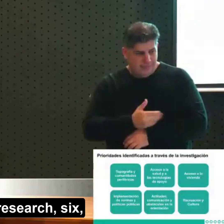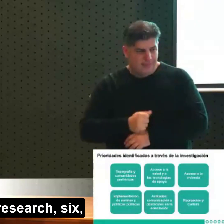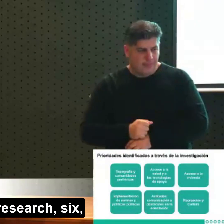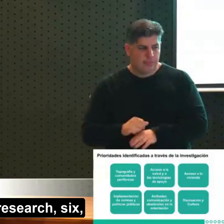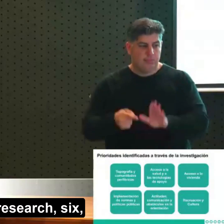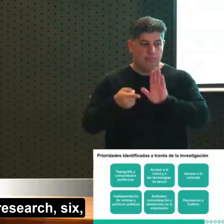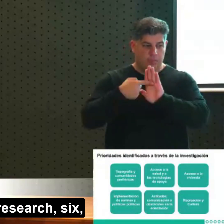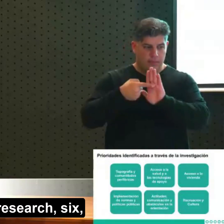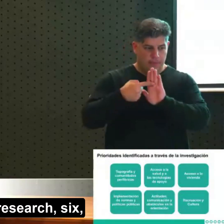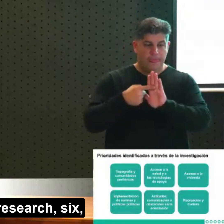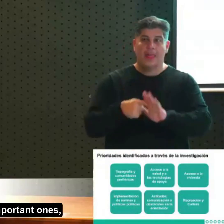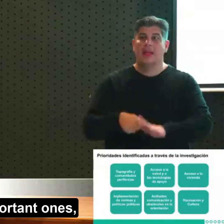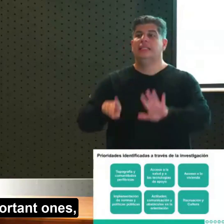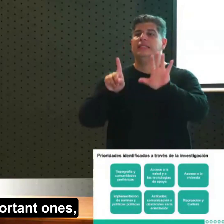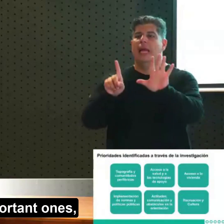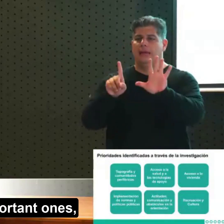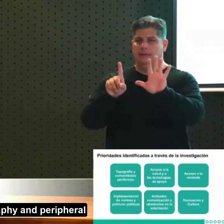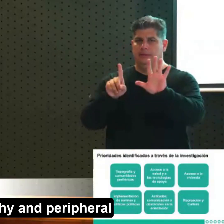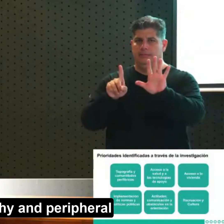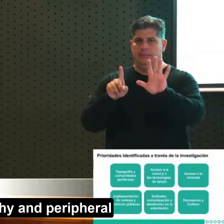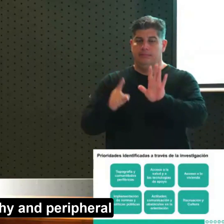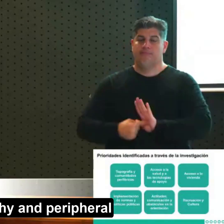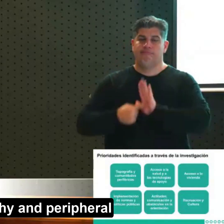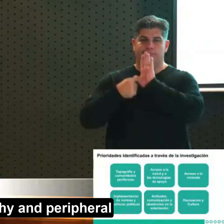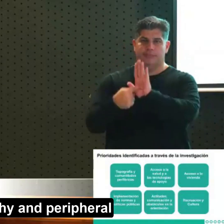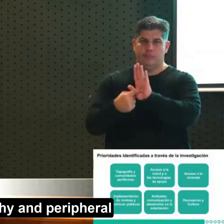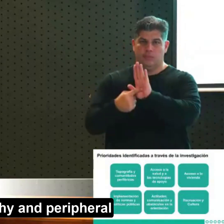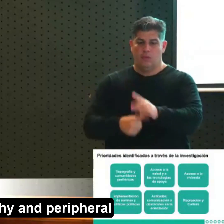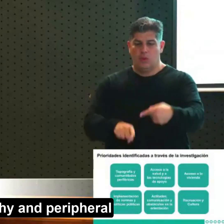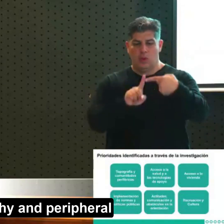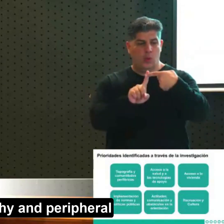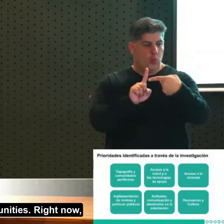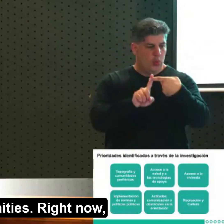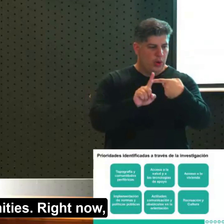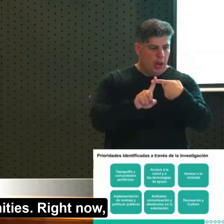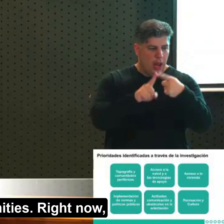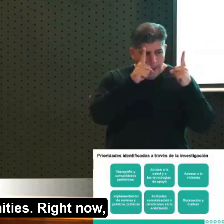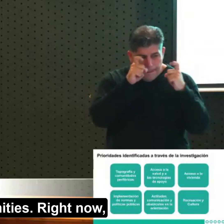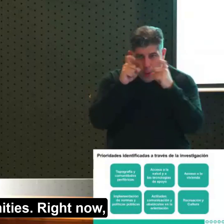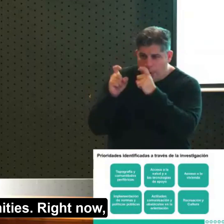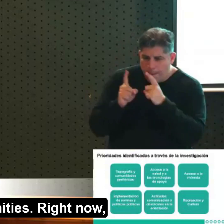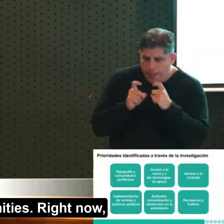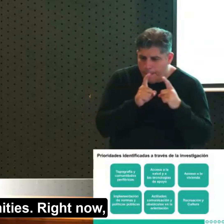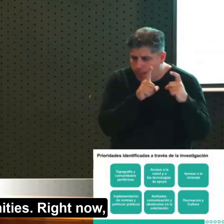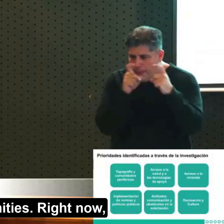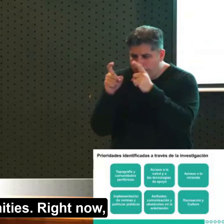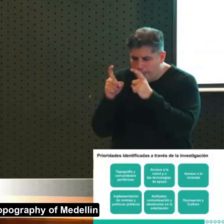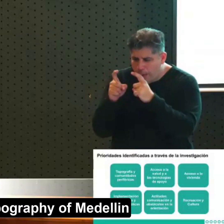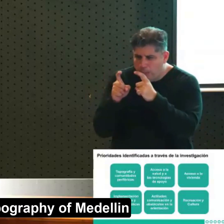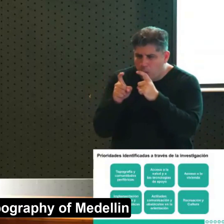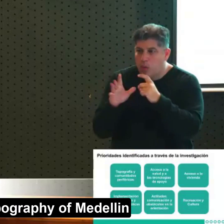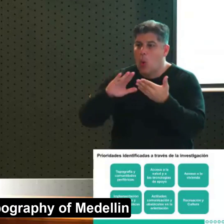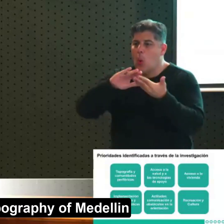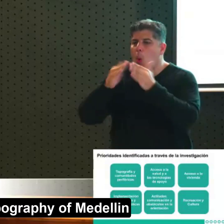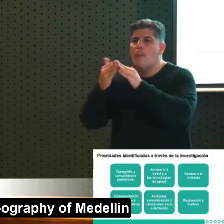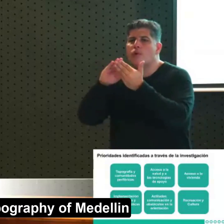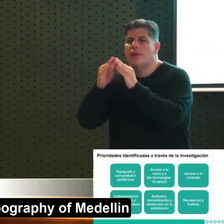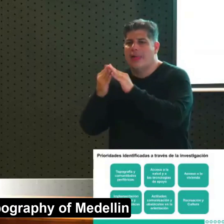through the research, 6 important ones: topography and peripheral communities. Right